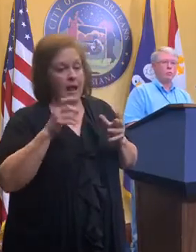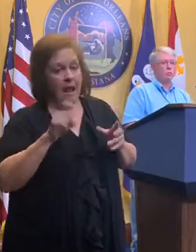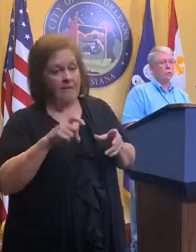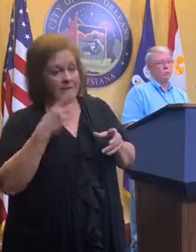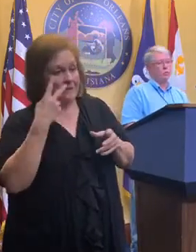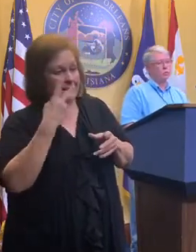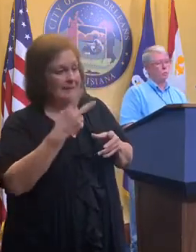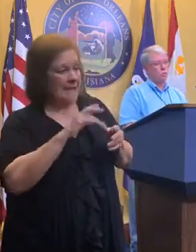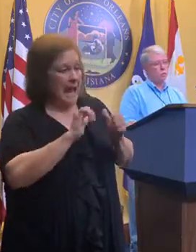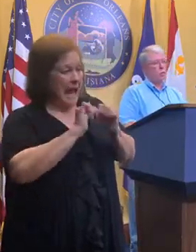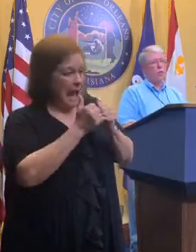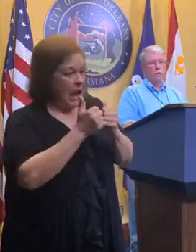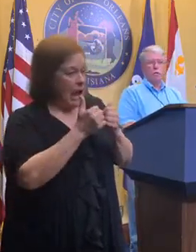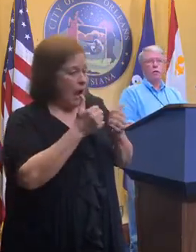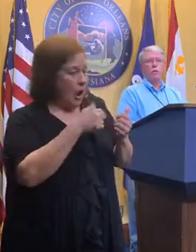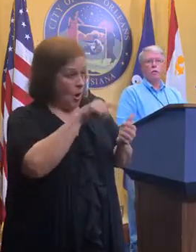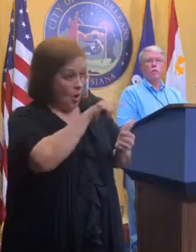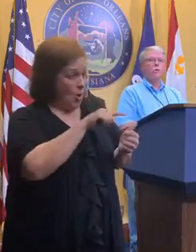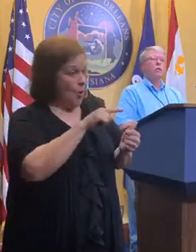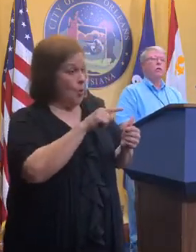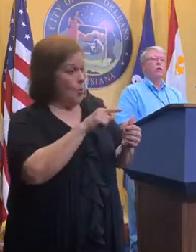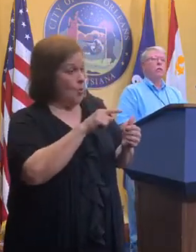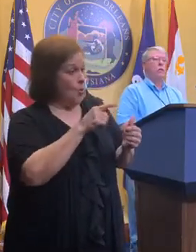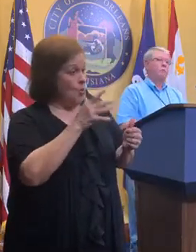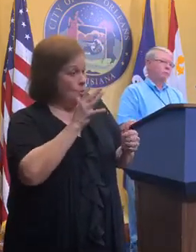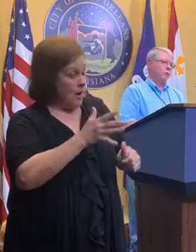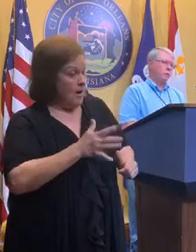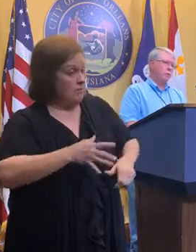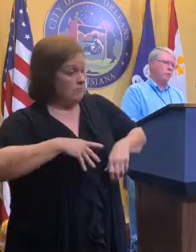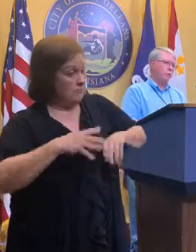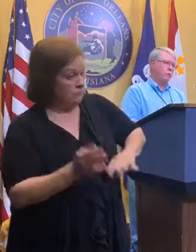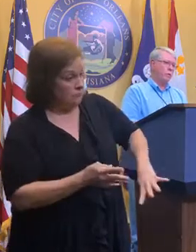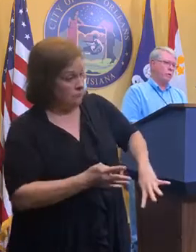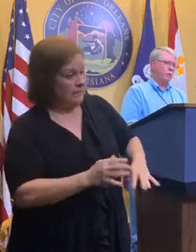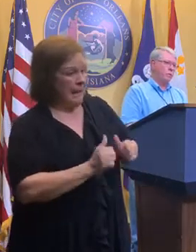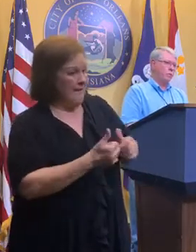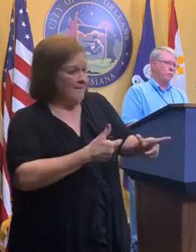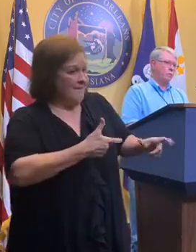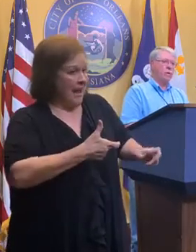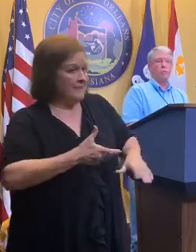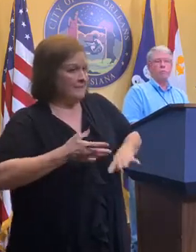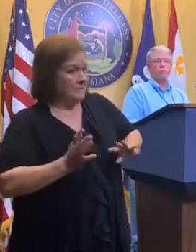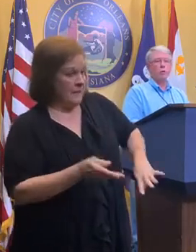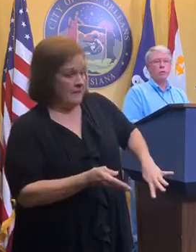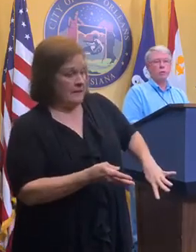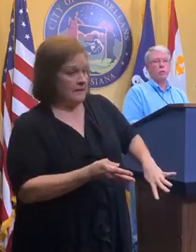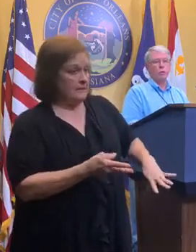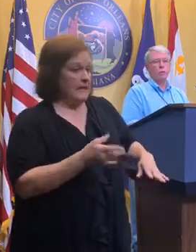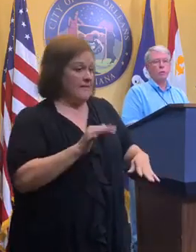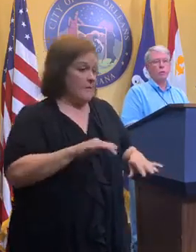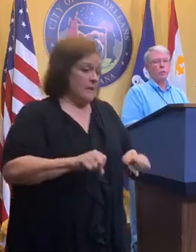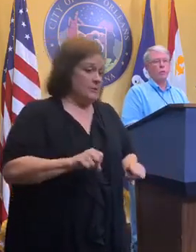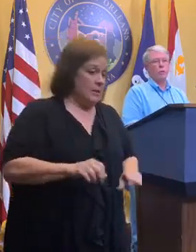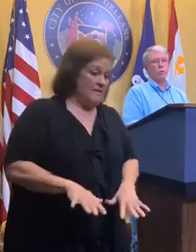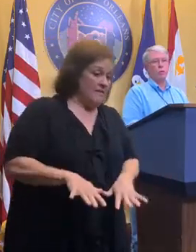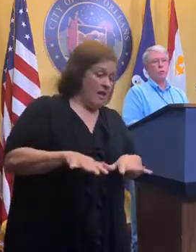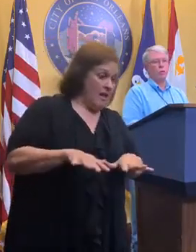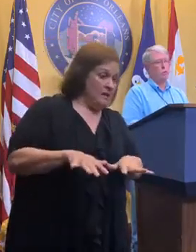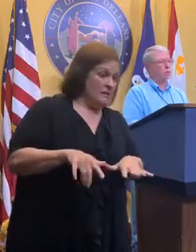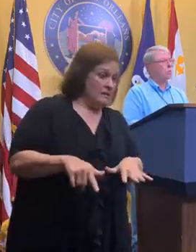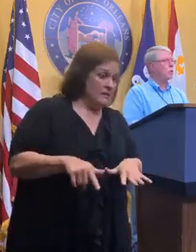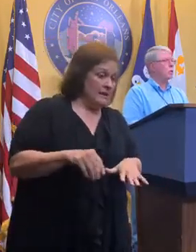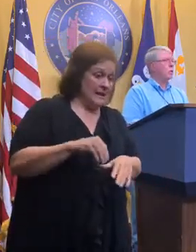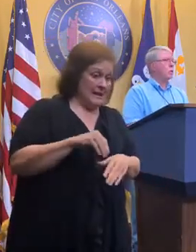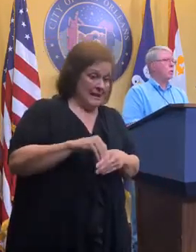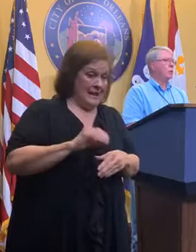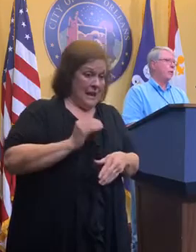of the drainage pump stations, which is a pretty good indication of if they're possible flooding issues occurring anywhere in